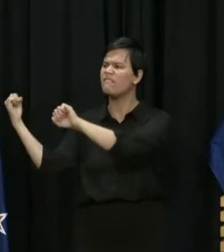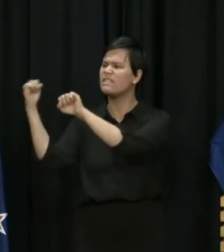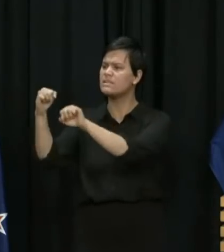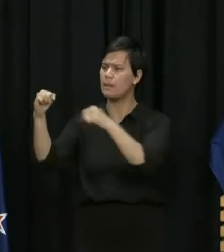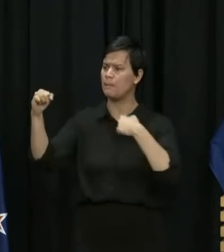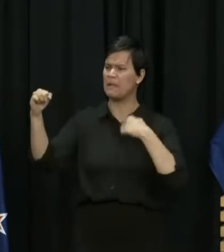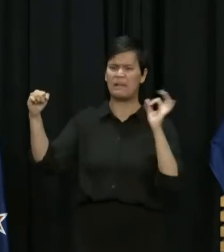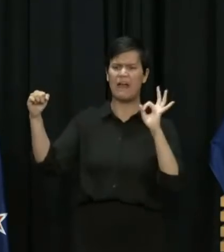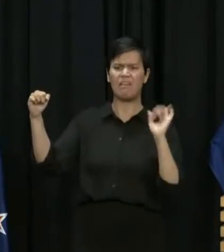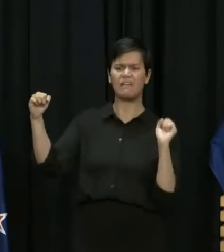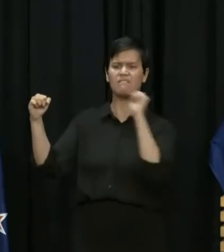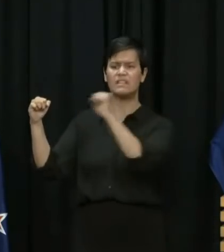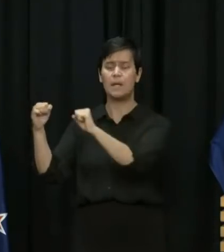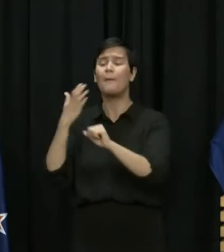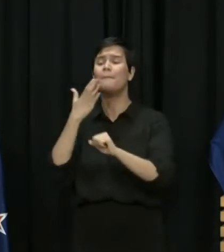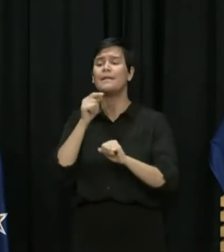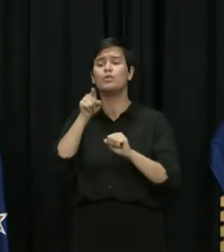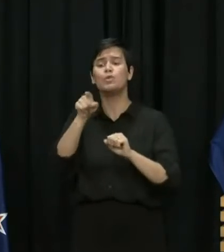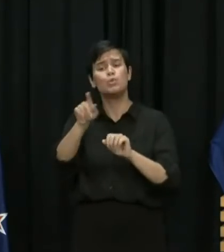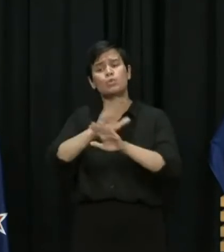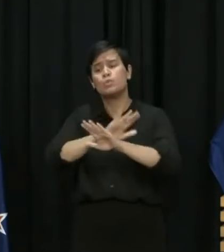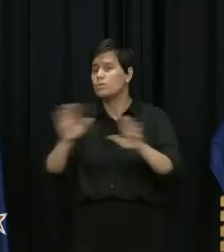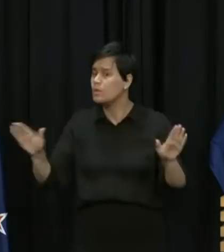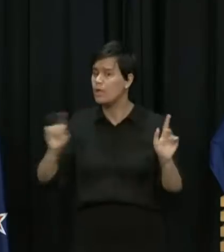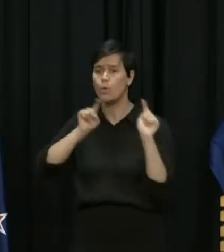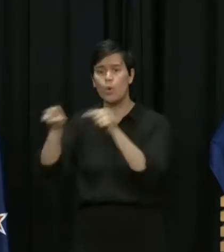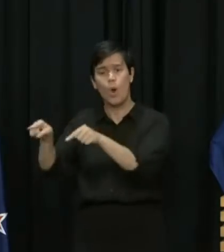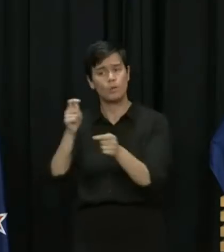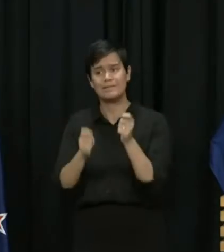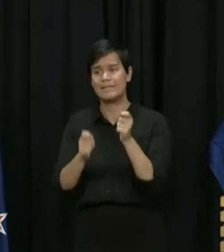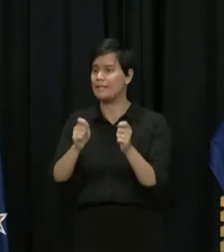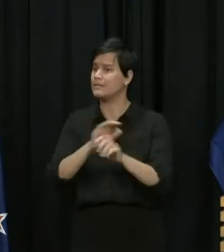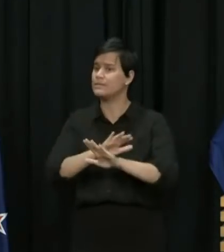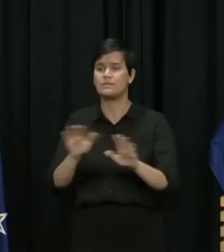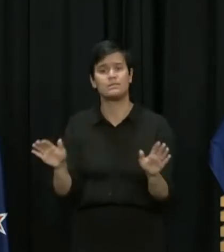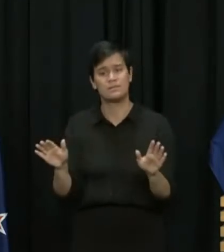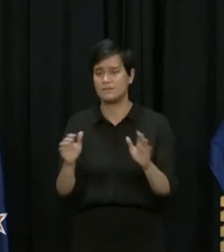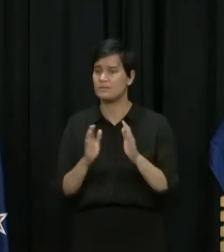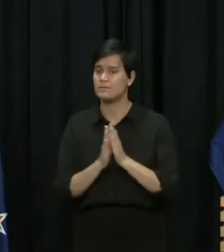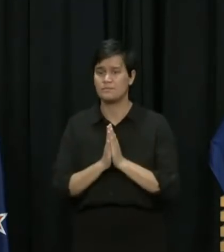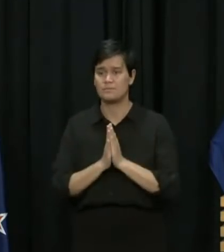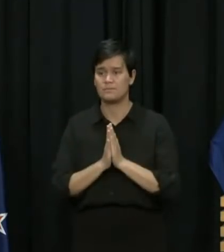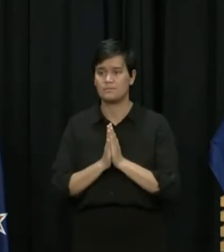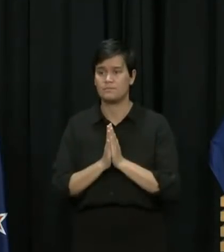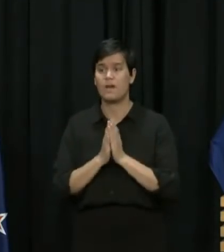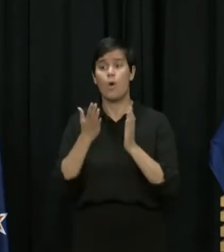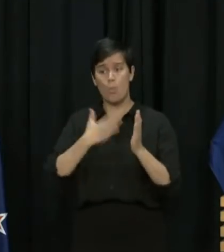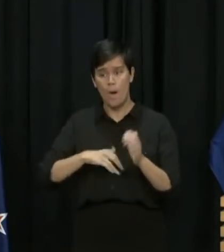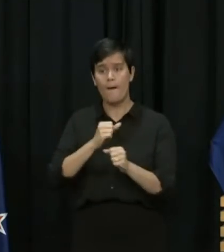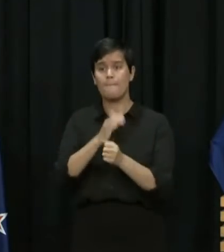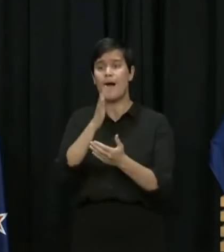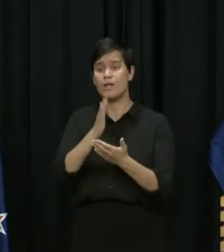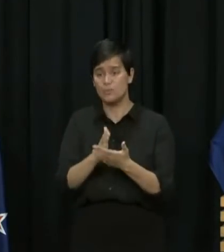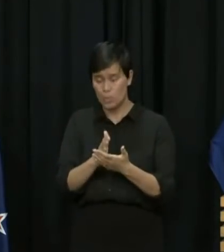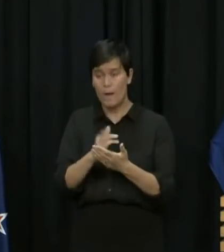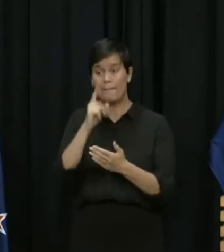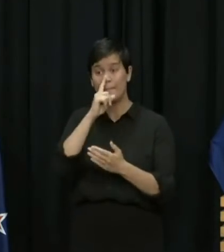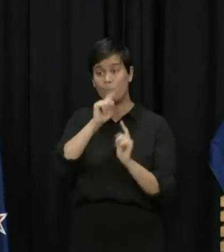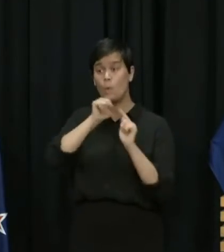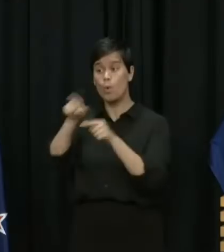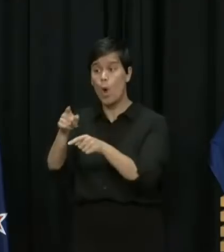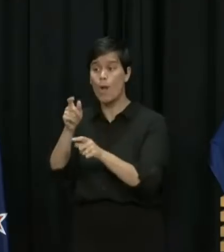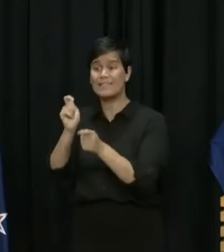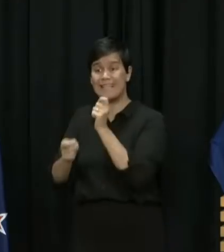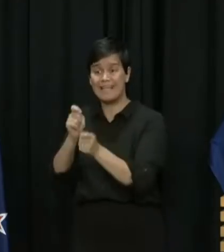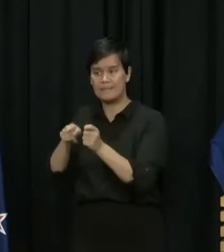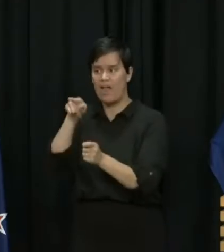no need for you to go to a testing station. And I ask that with sincerity. We want to make sure that those who are at our testing stations